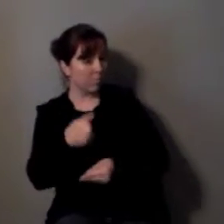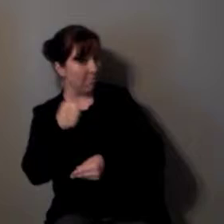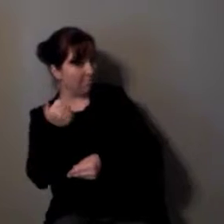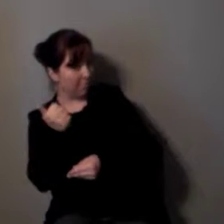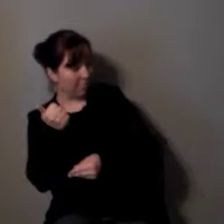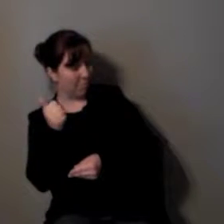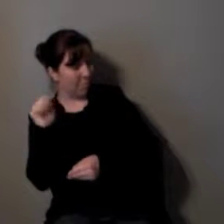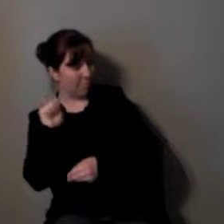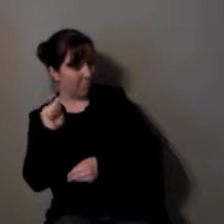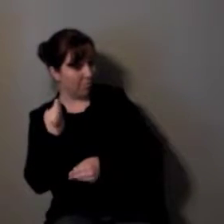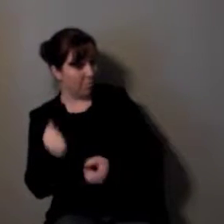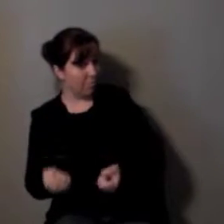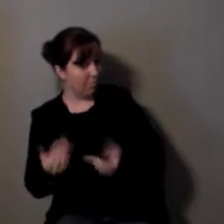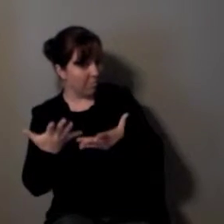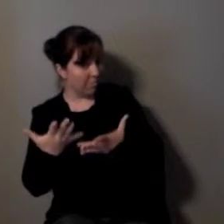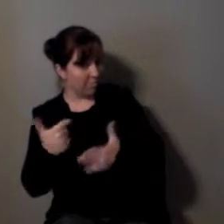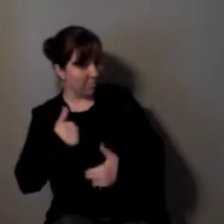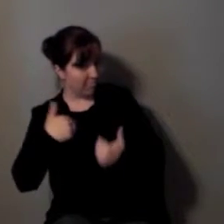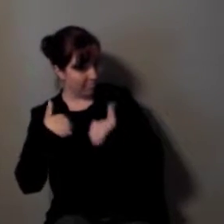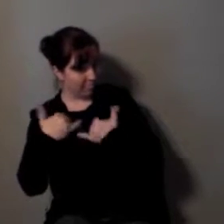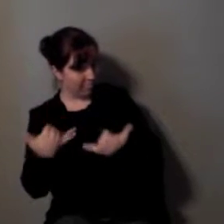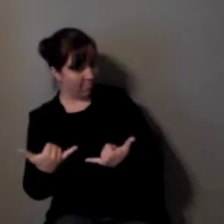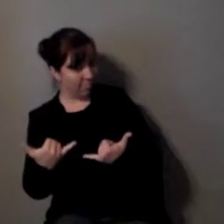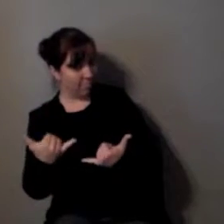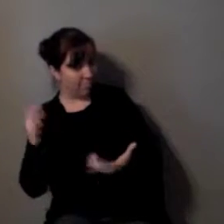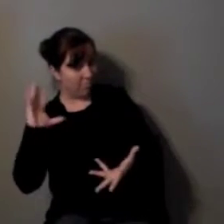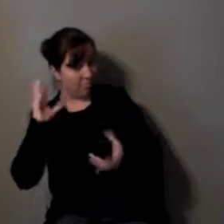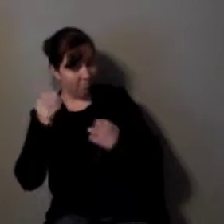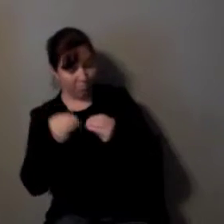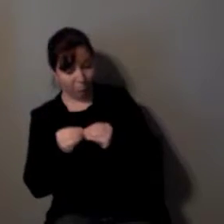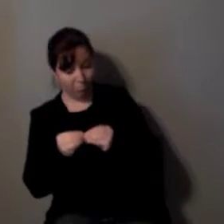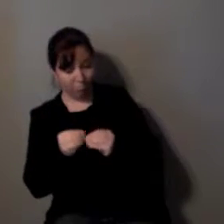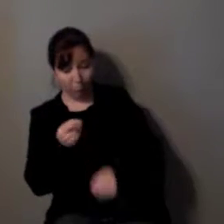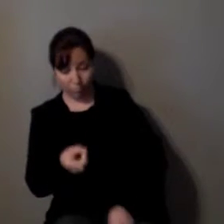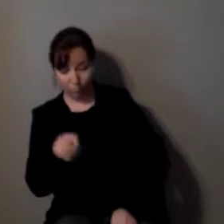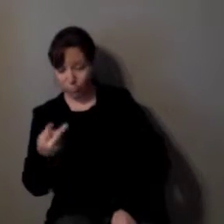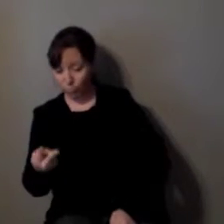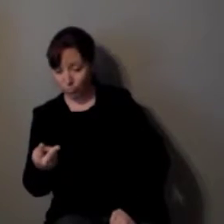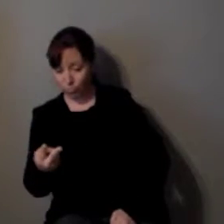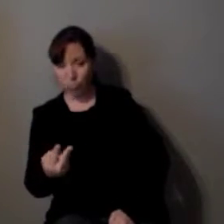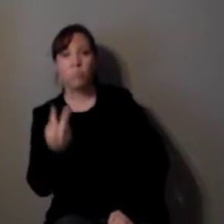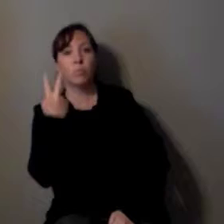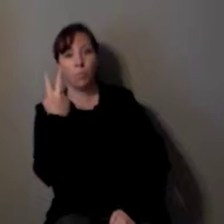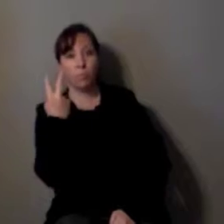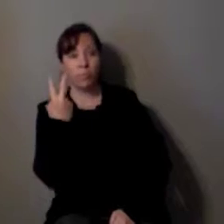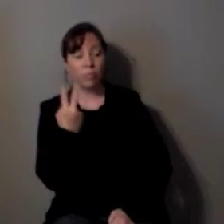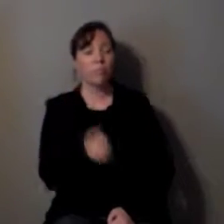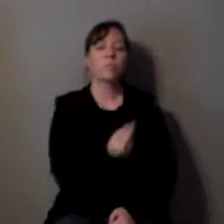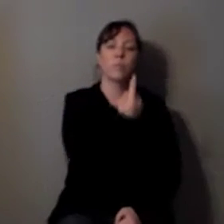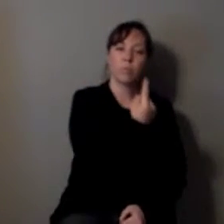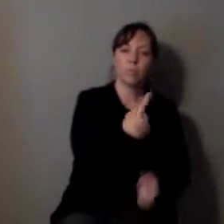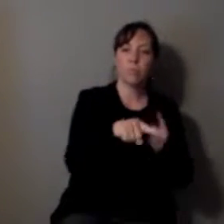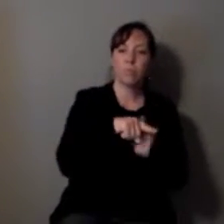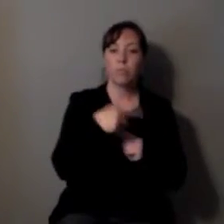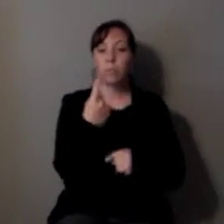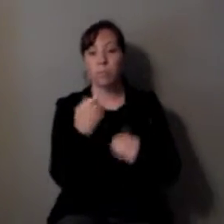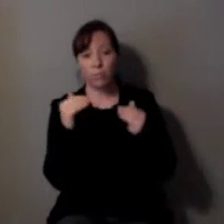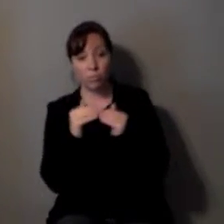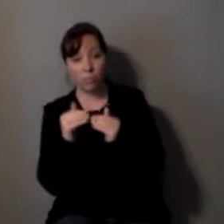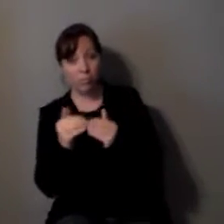now have? Well, let's say I have 2 avocados. So 1 plus 1 is equal to 2. Now, I know what you're thinking. That